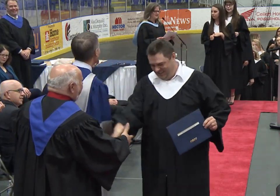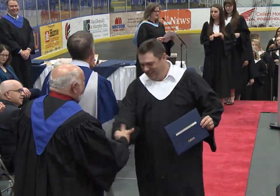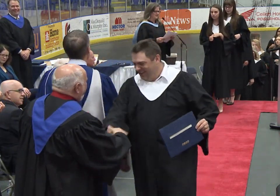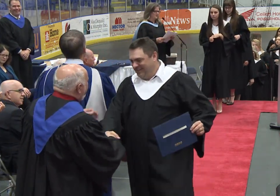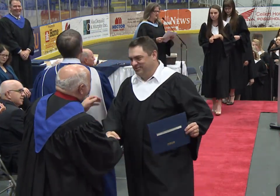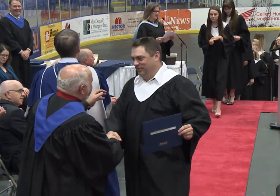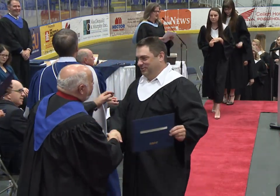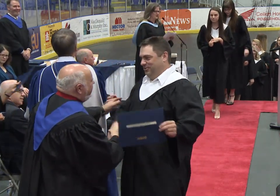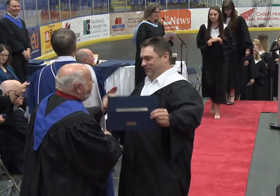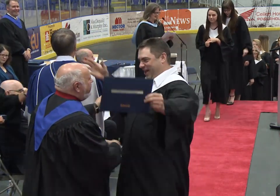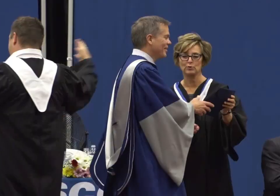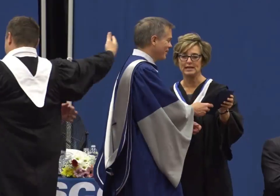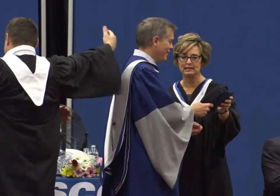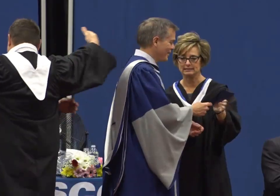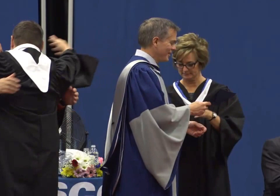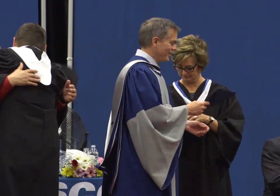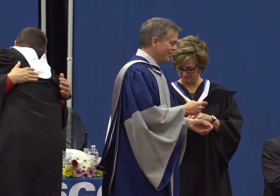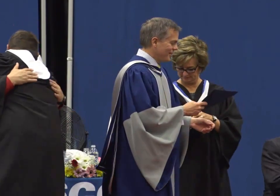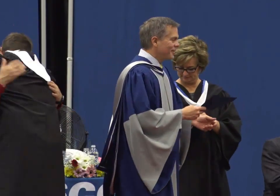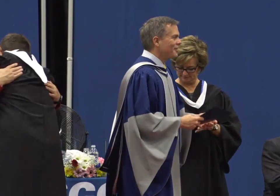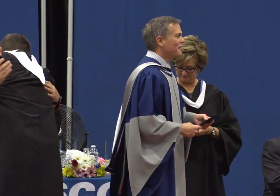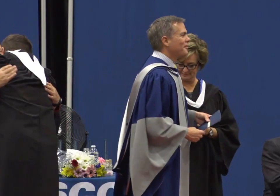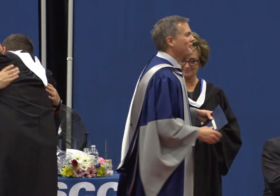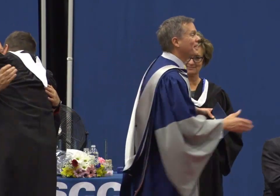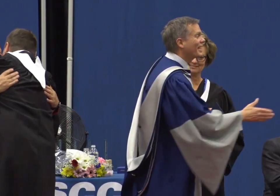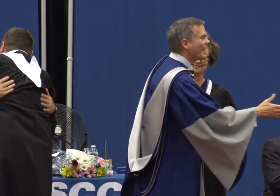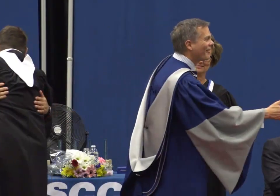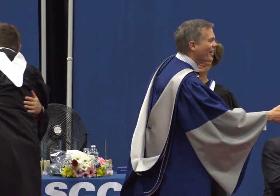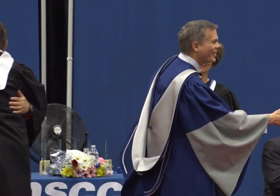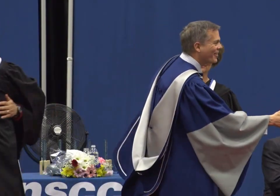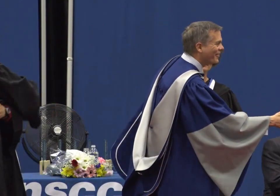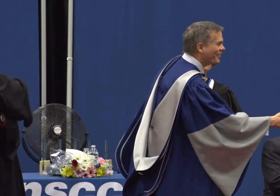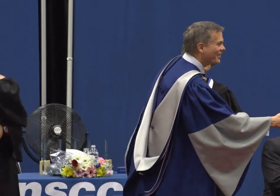Maria Hamilton, with honors.